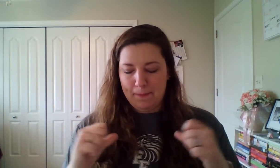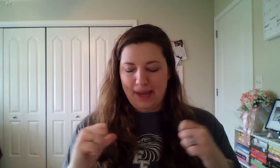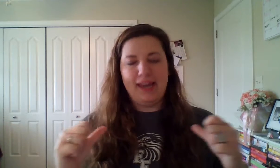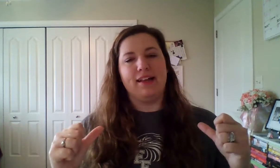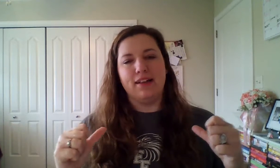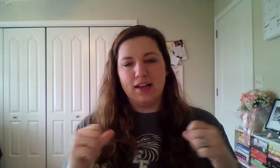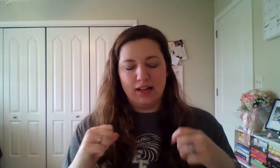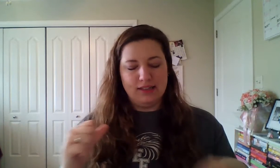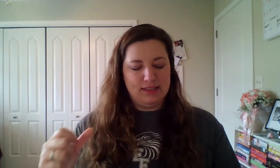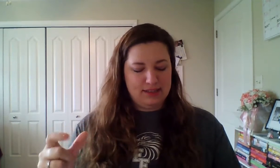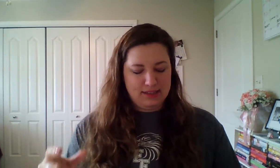Pale, Ol.